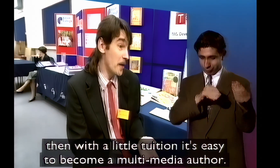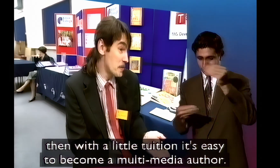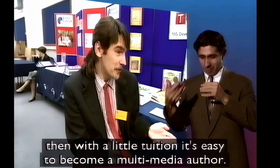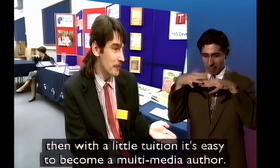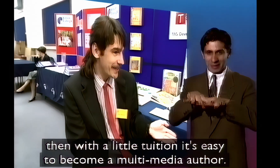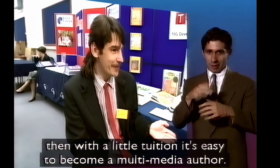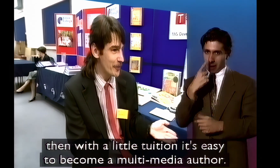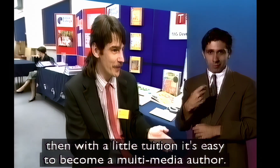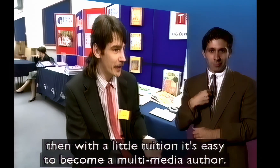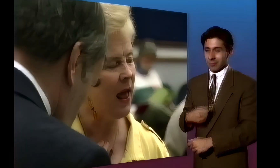a multimedia author.